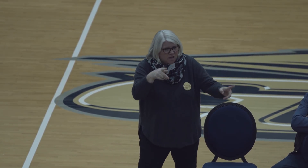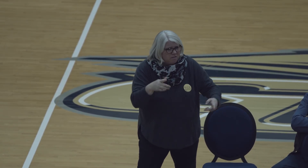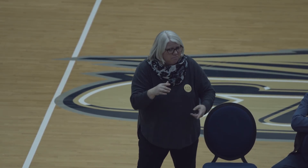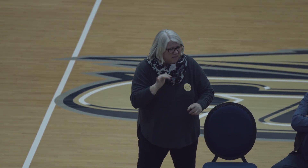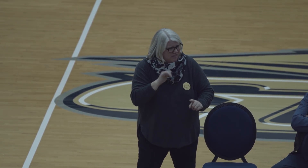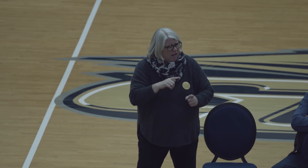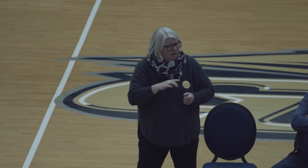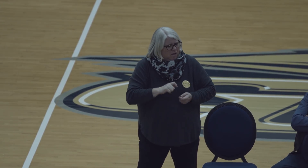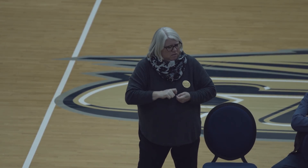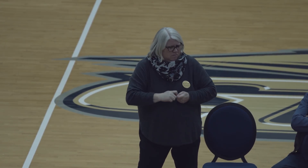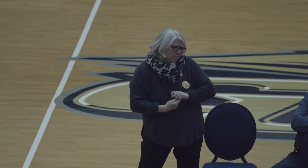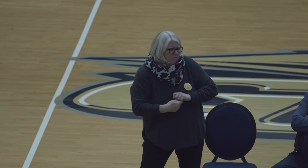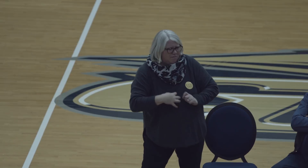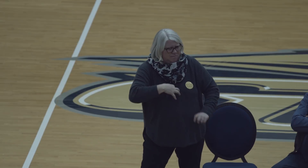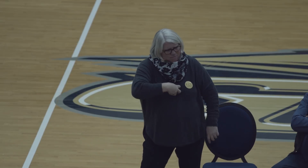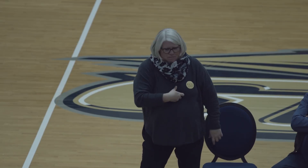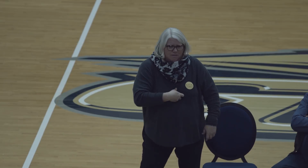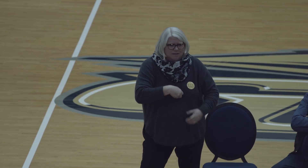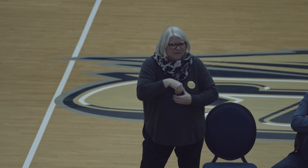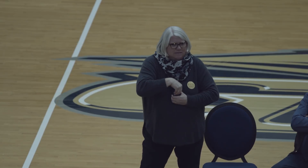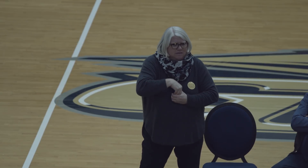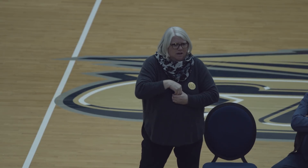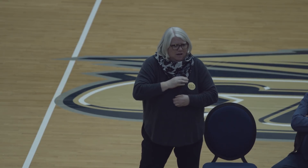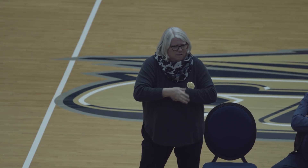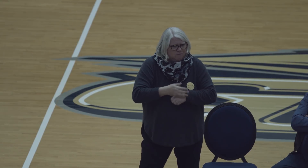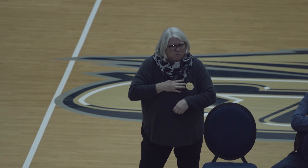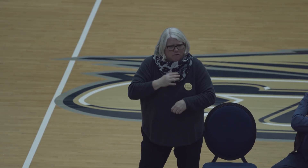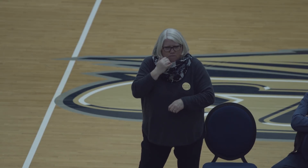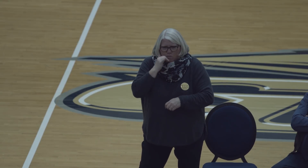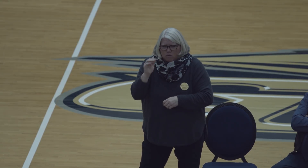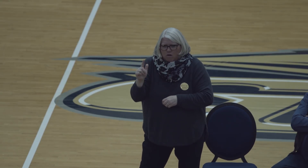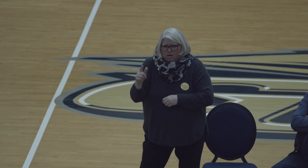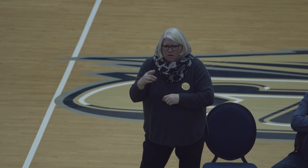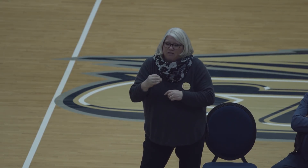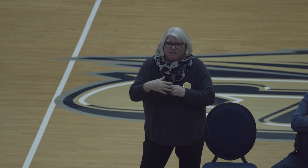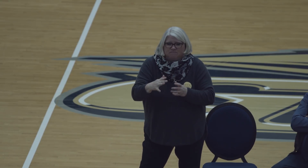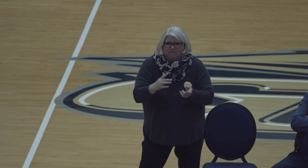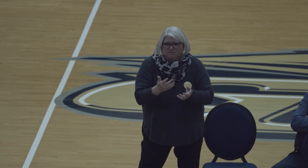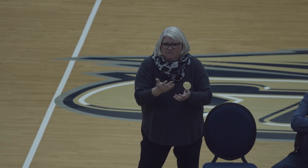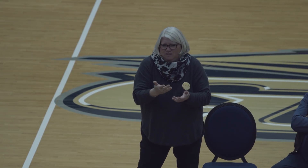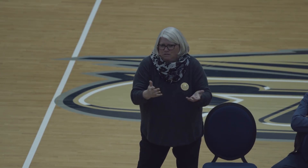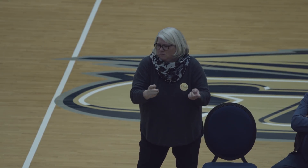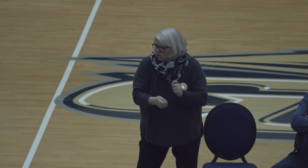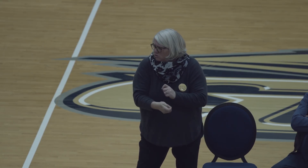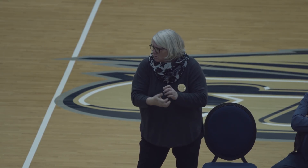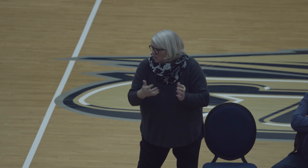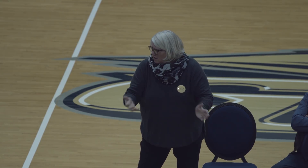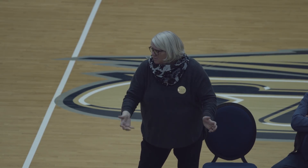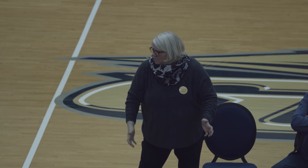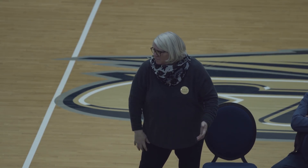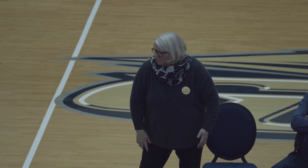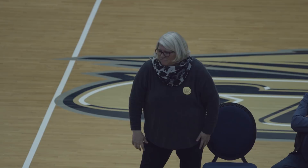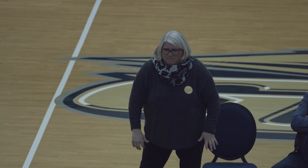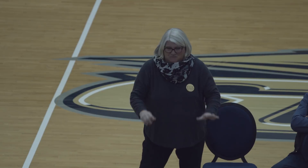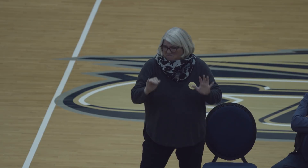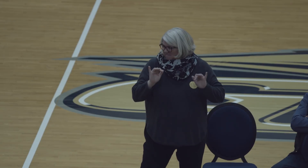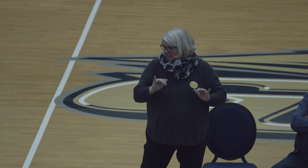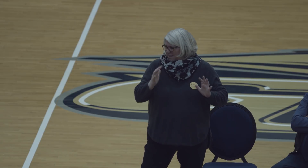deaf people had to take a stand. They had to speak out. That was a pivotal moment in my life. It was that very phone call where I was cautioned.